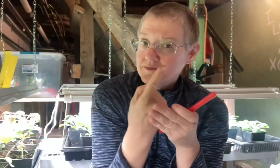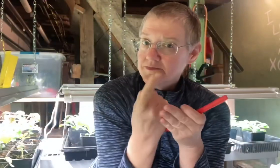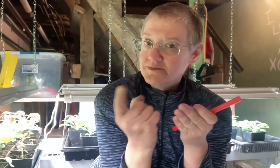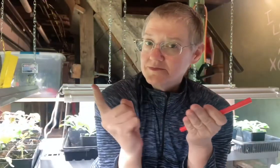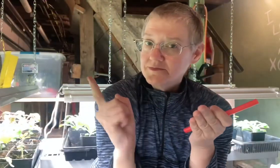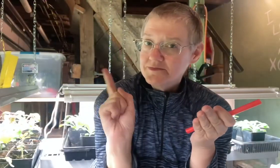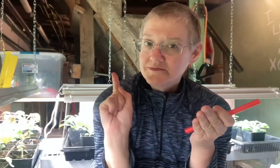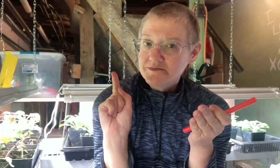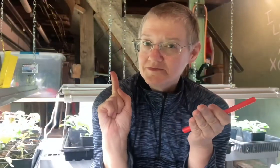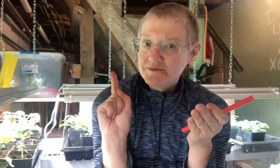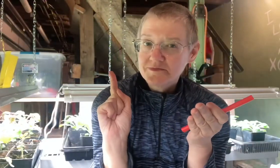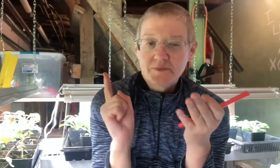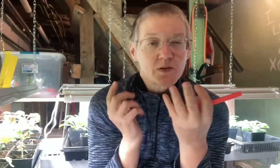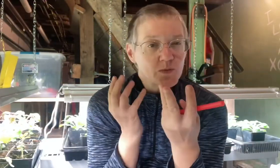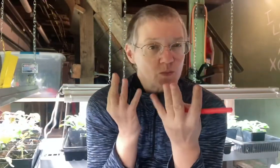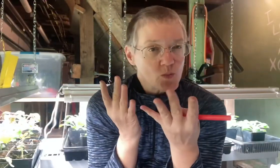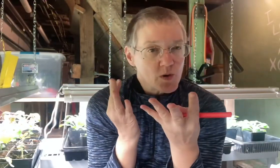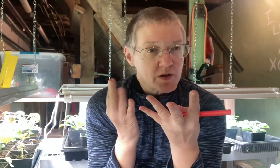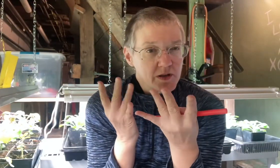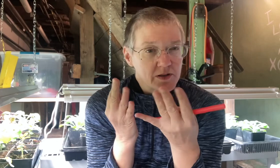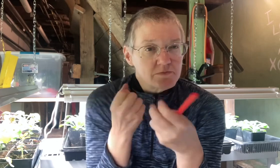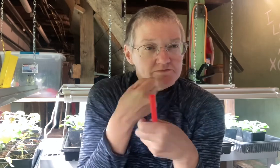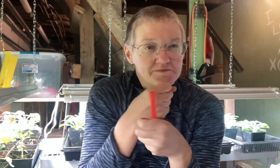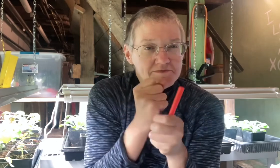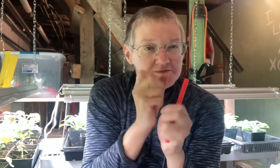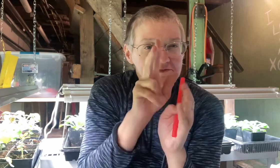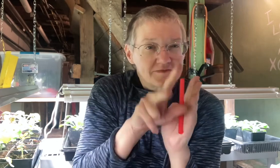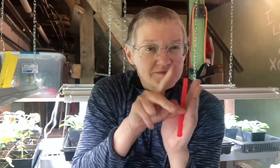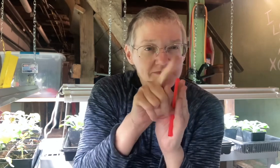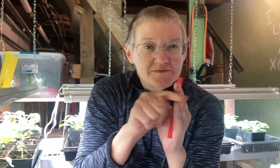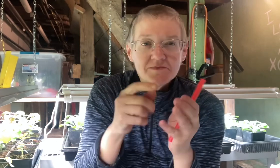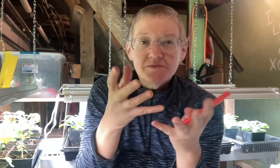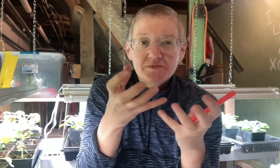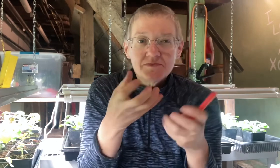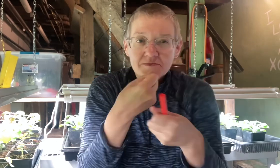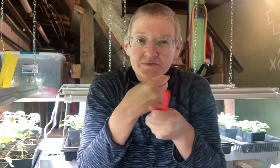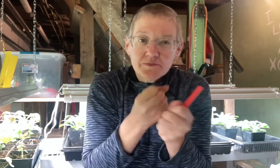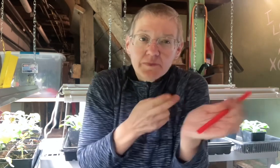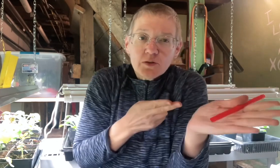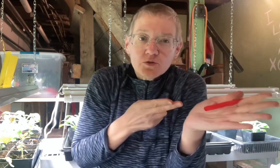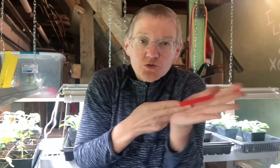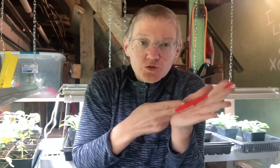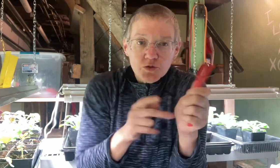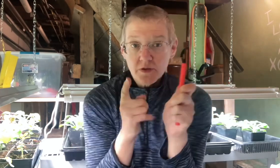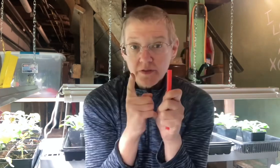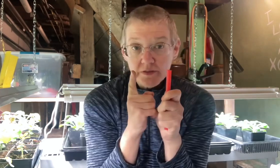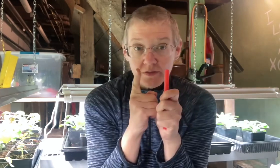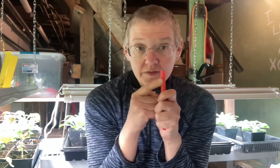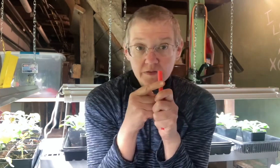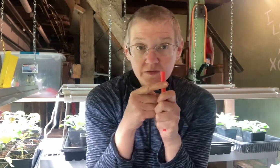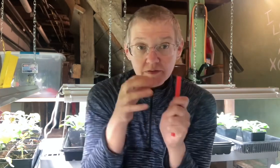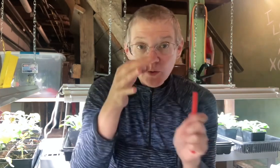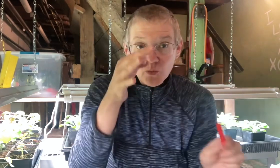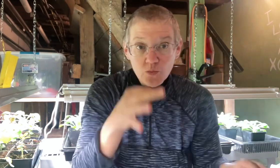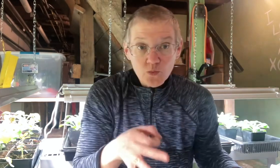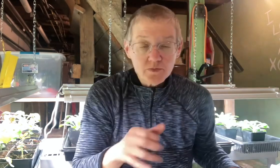Now I added these last week and I waited to film it because I wanted to make sure it didn't damage the plants.